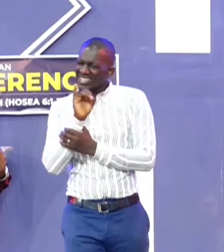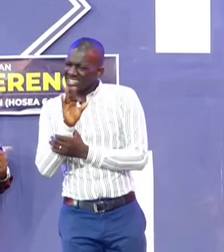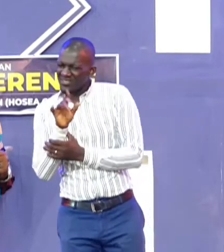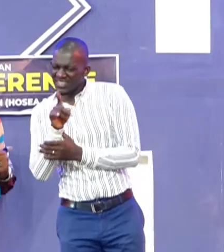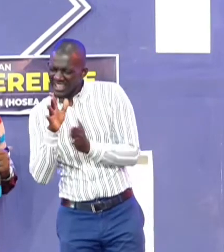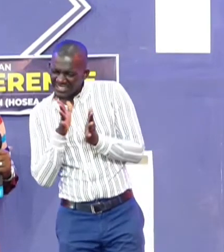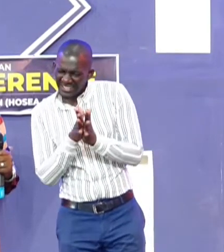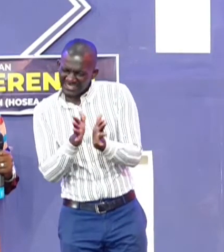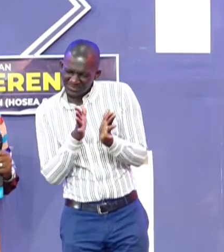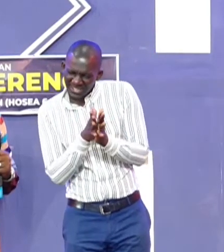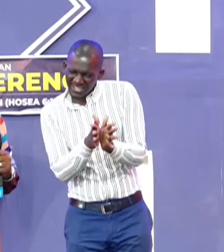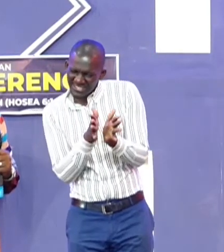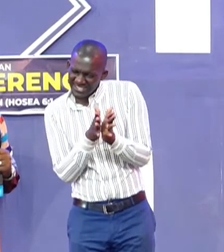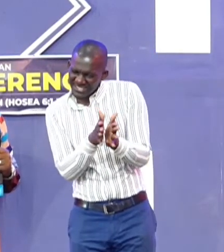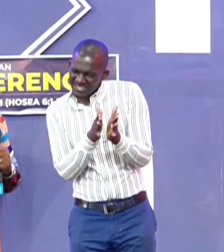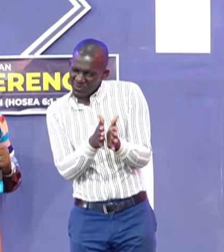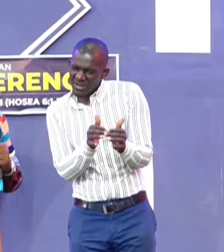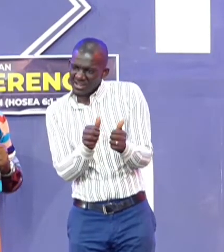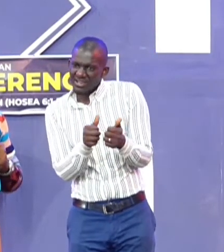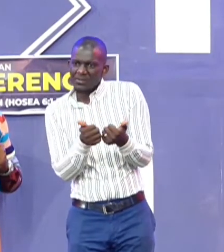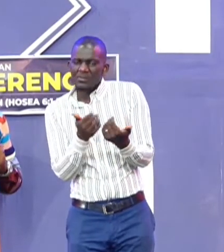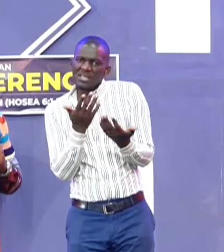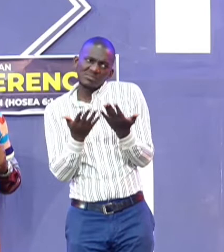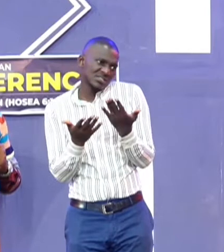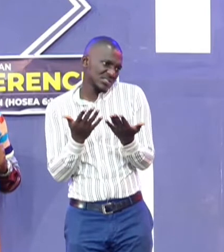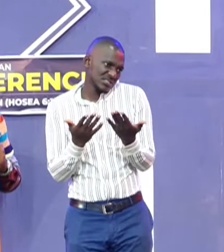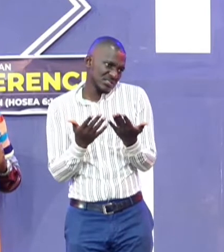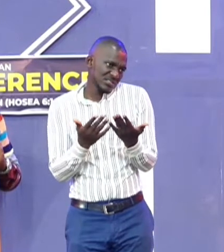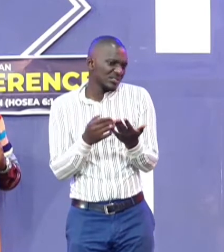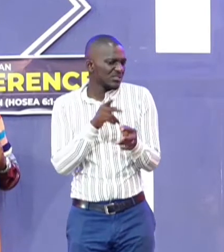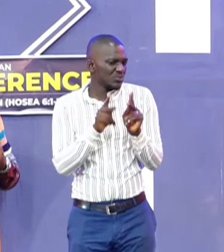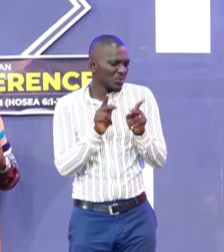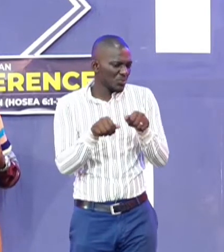if at all he had explained, osanga tebali vudde mu